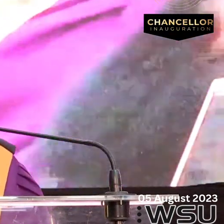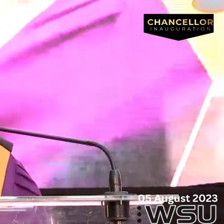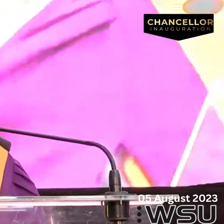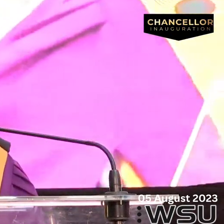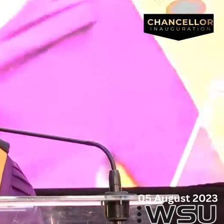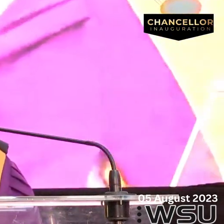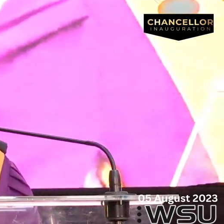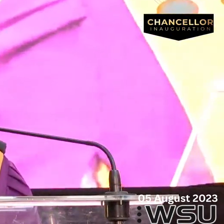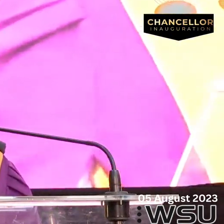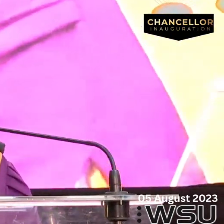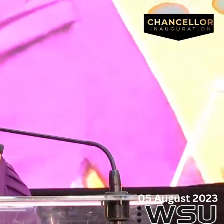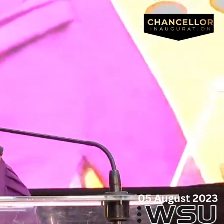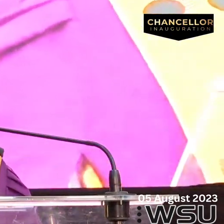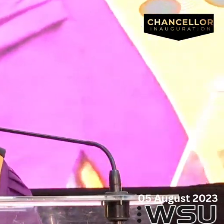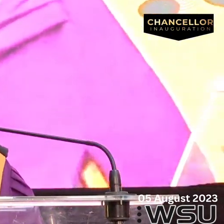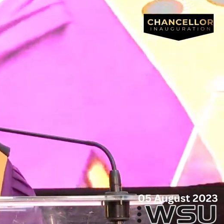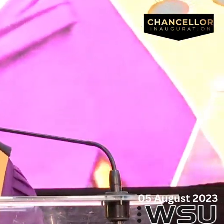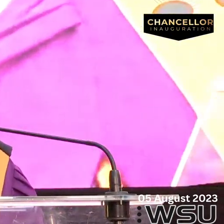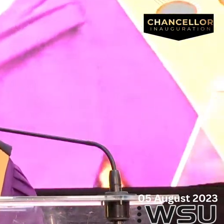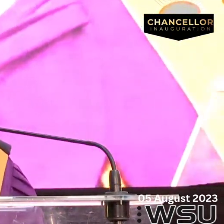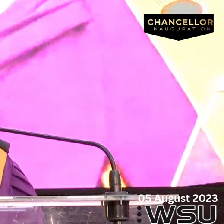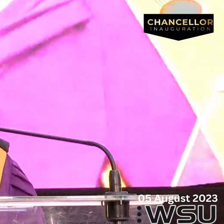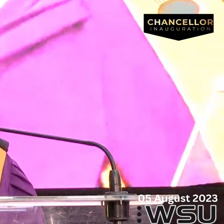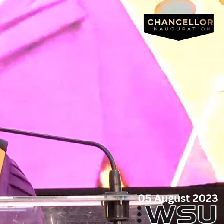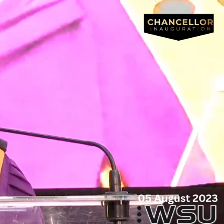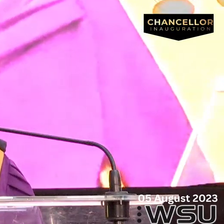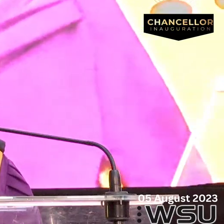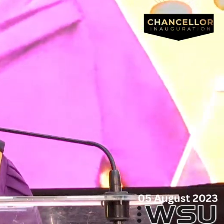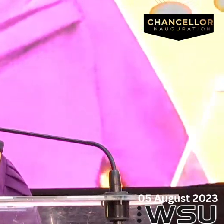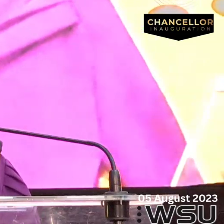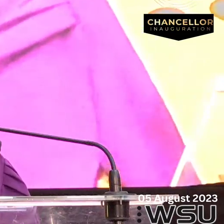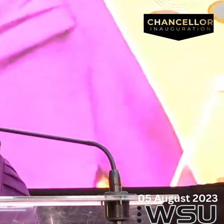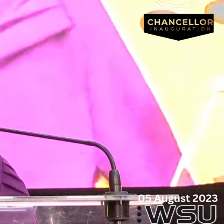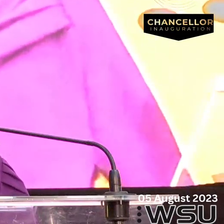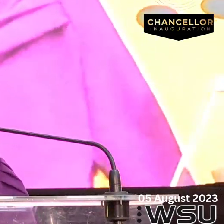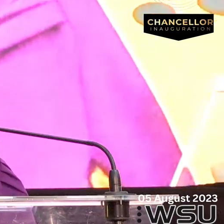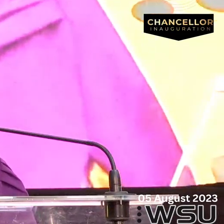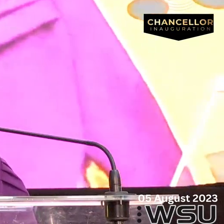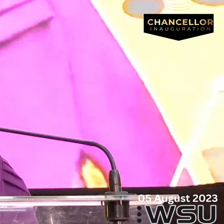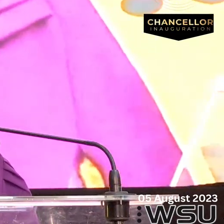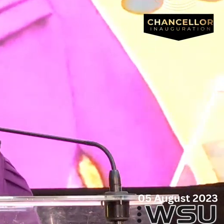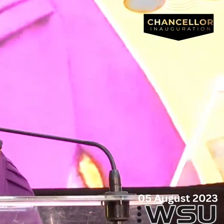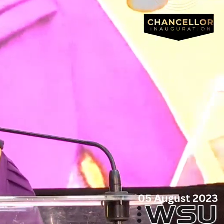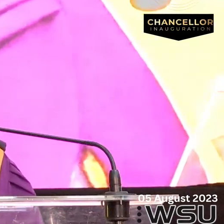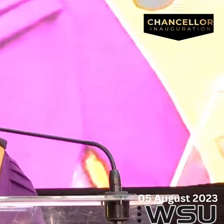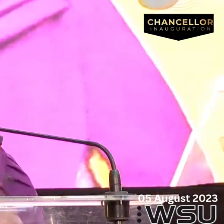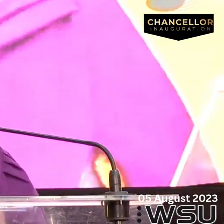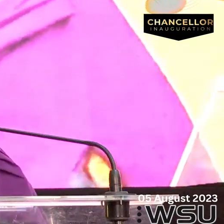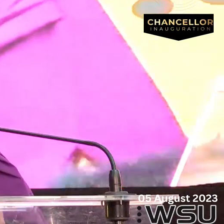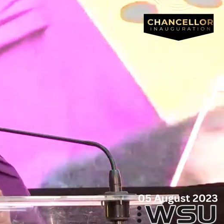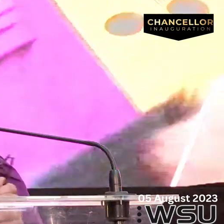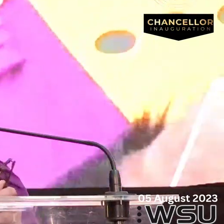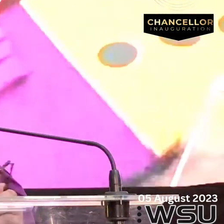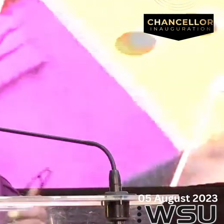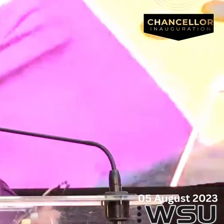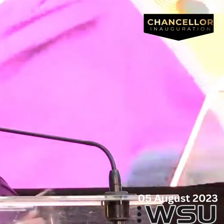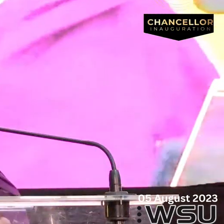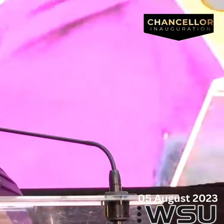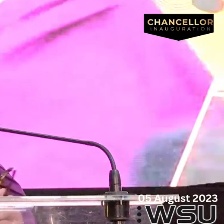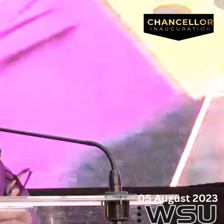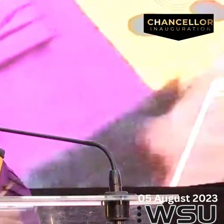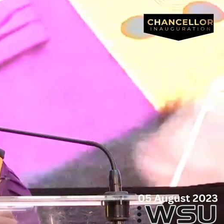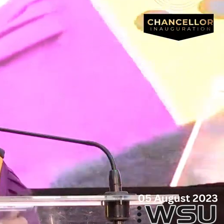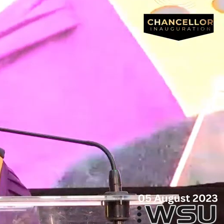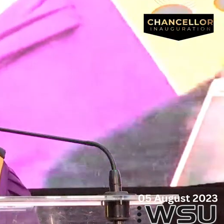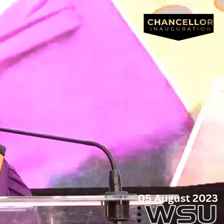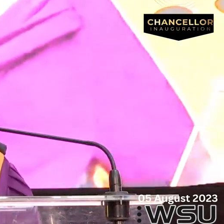strange. Because I was a student here doing my BCom degree. You know, a student just trying to figure